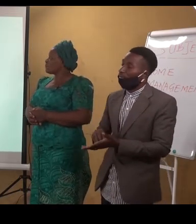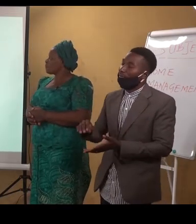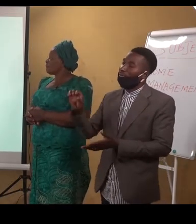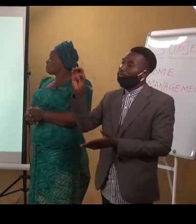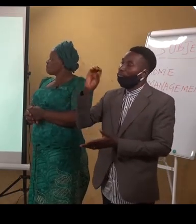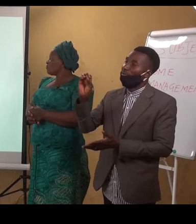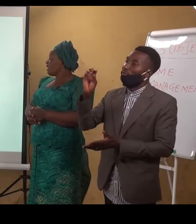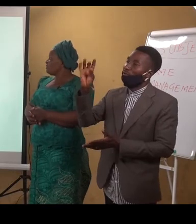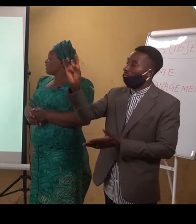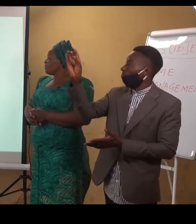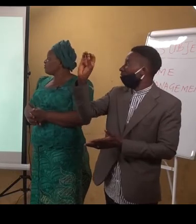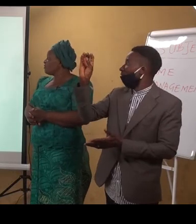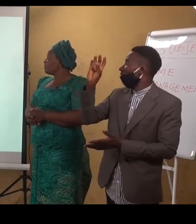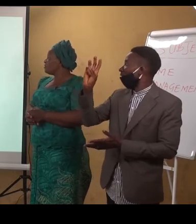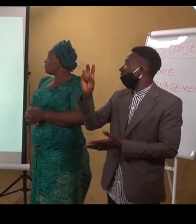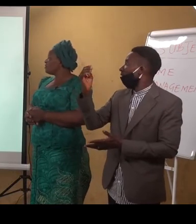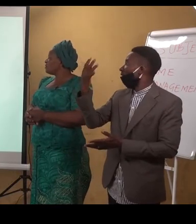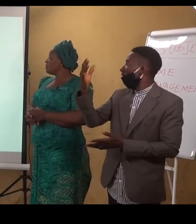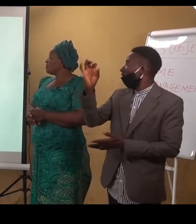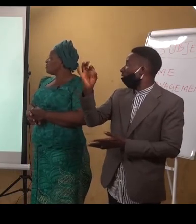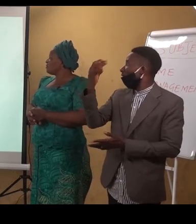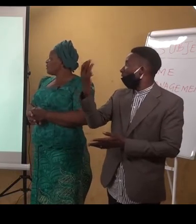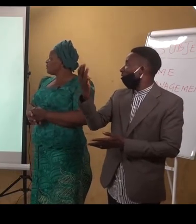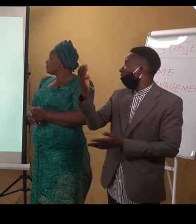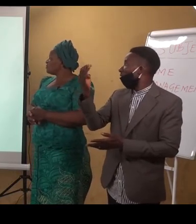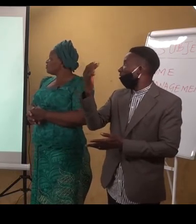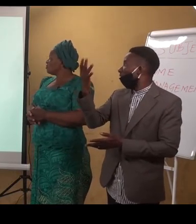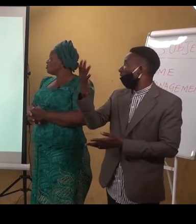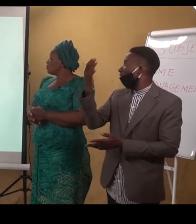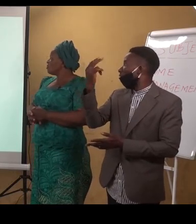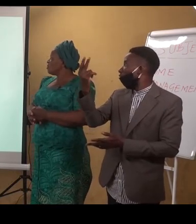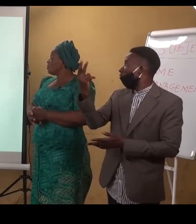0806 594